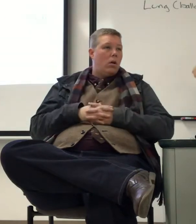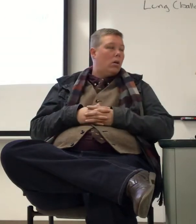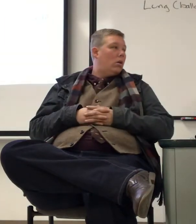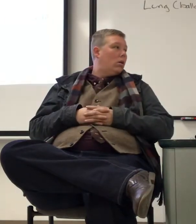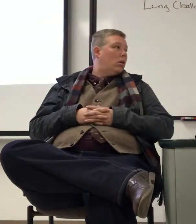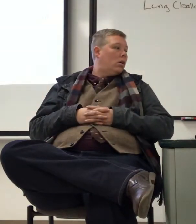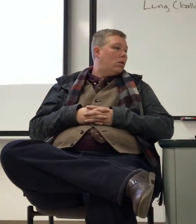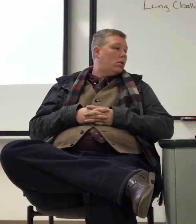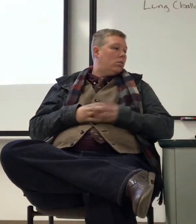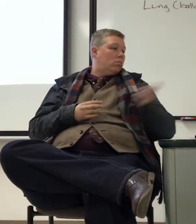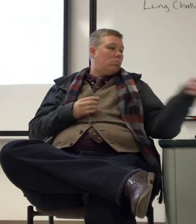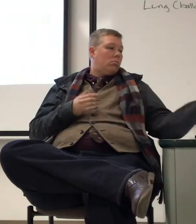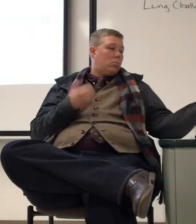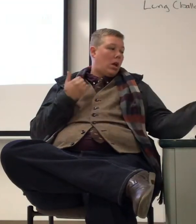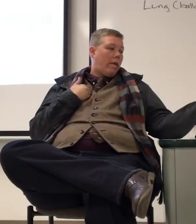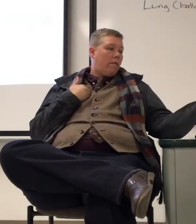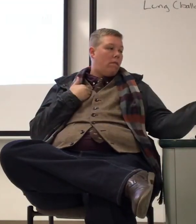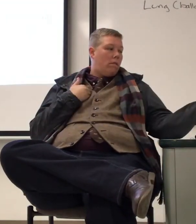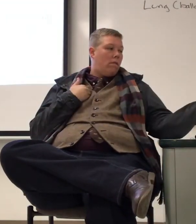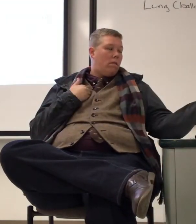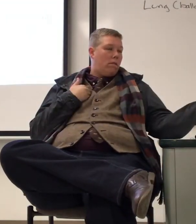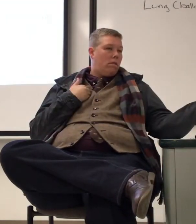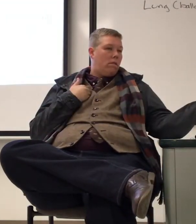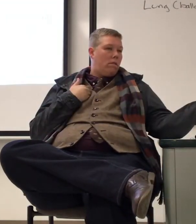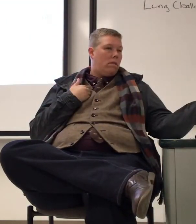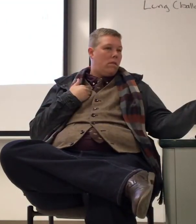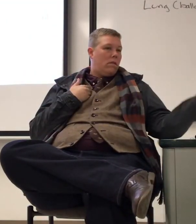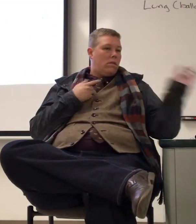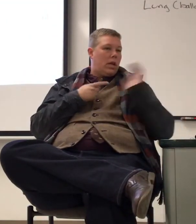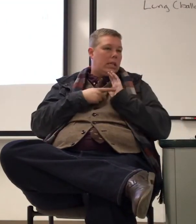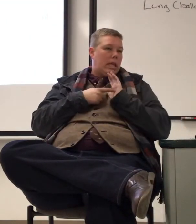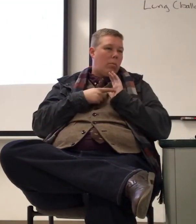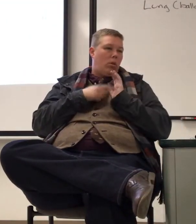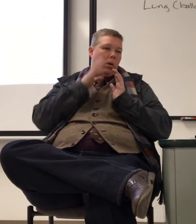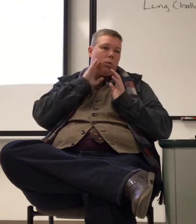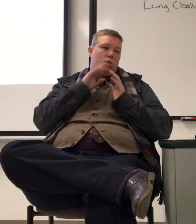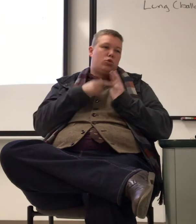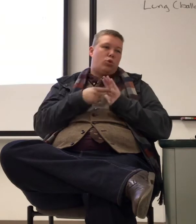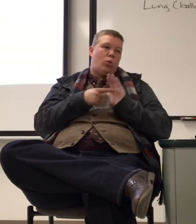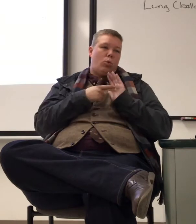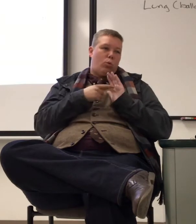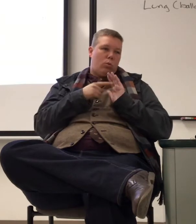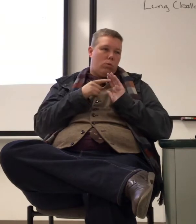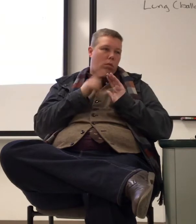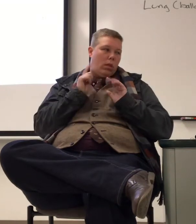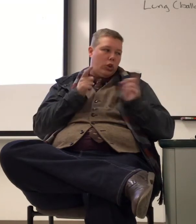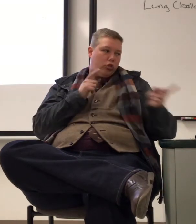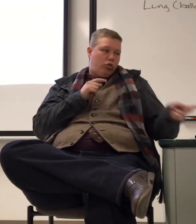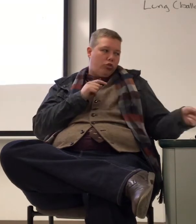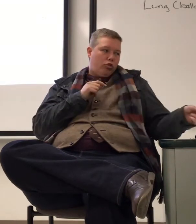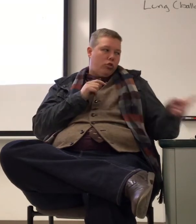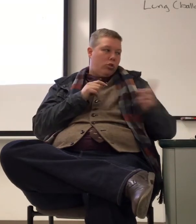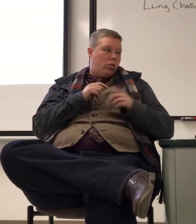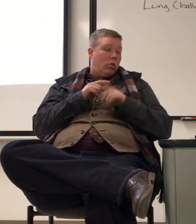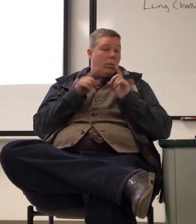I even have this bell jar balloon lung example I'll go over in a second there, but like if you blow up a balloon but